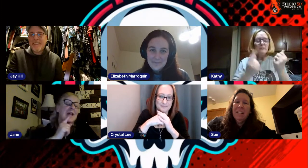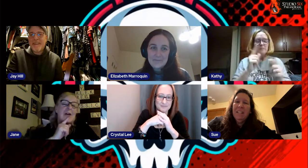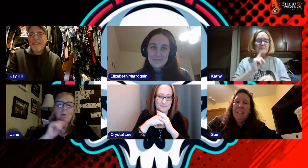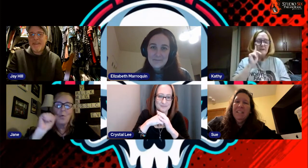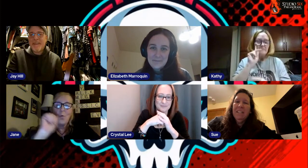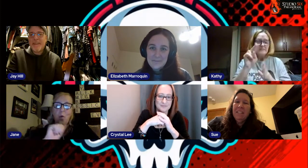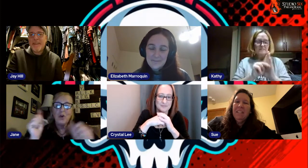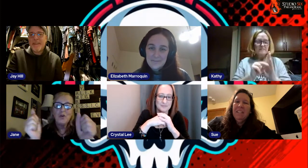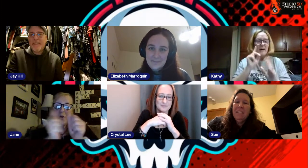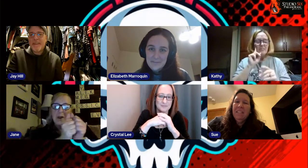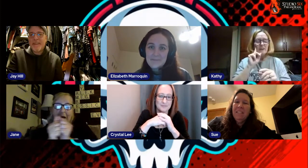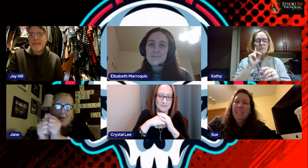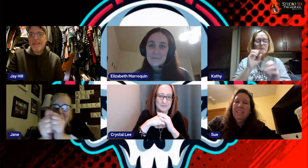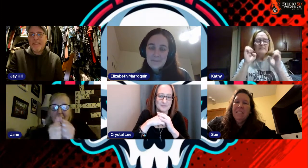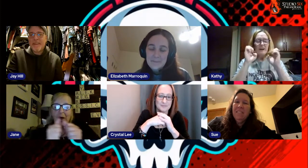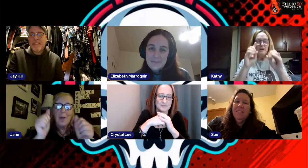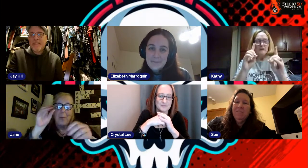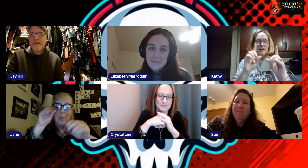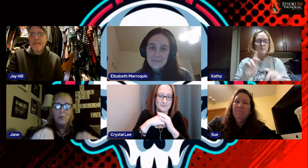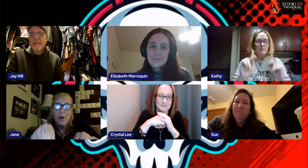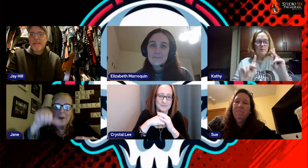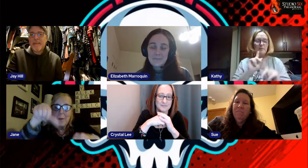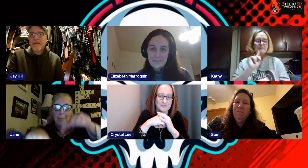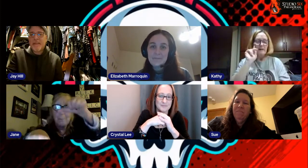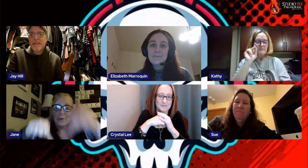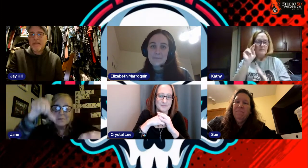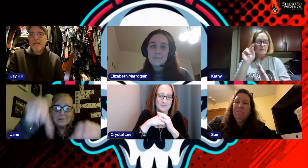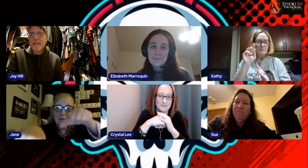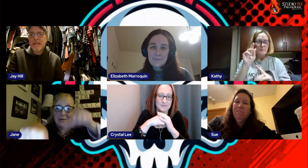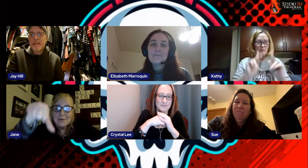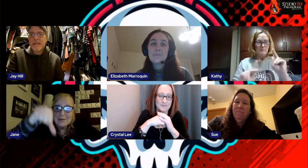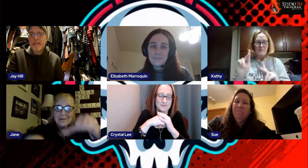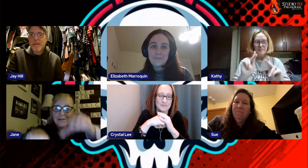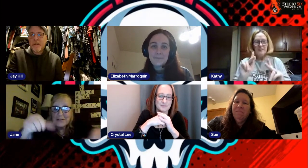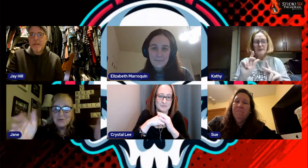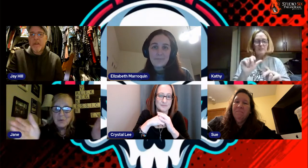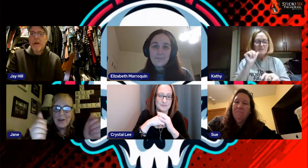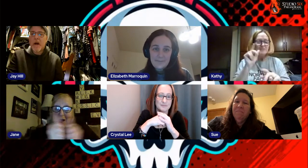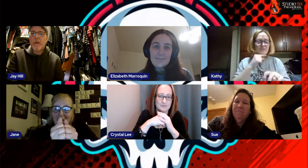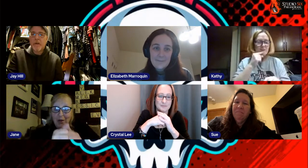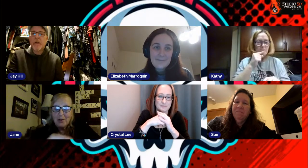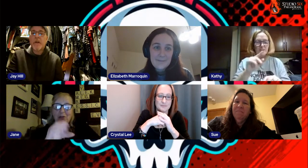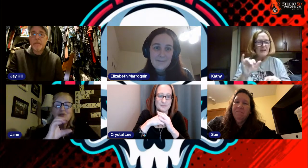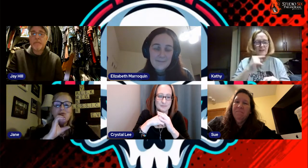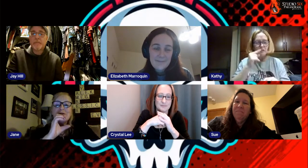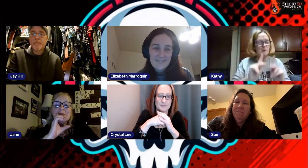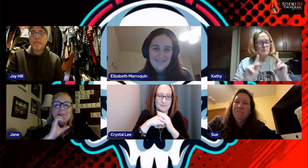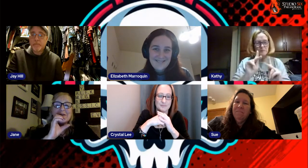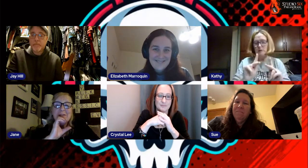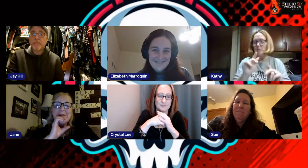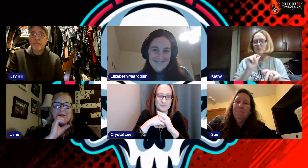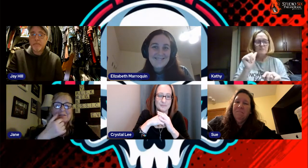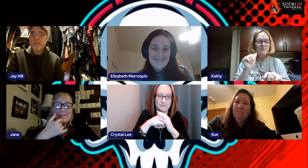with anything with the deafness, I think we need to educate people about deaf people.